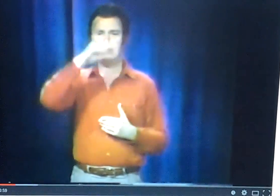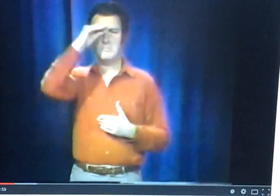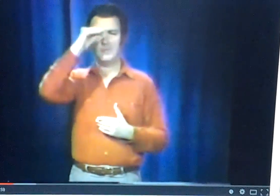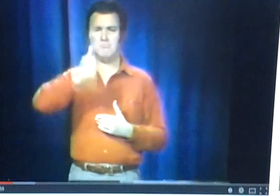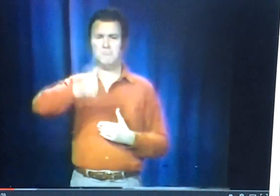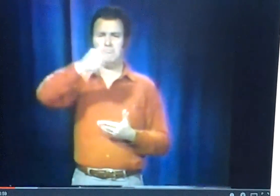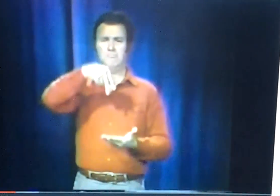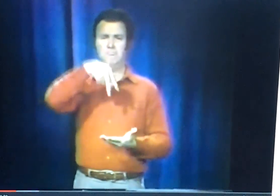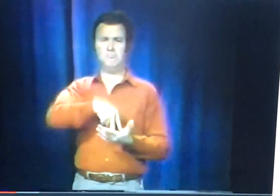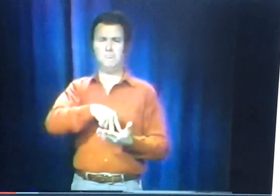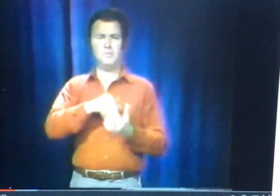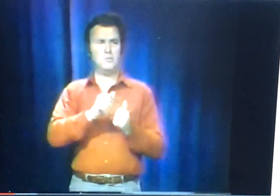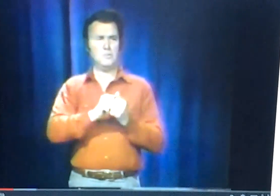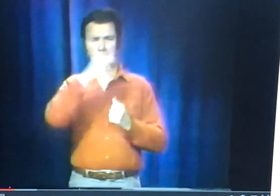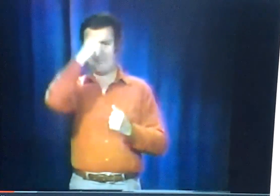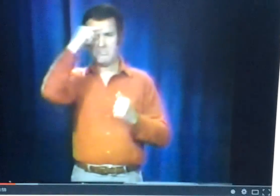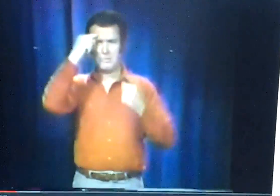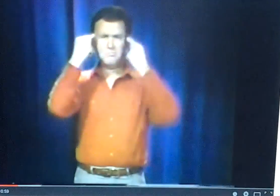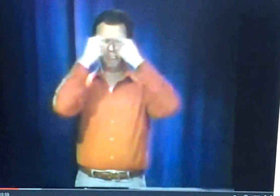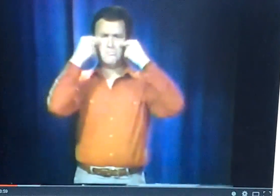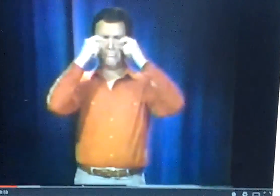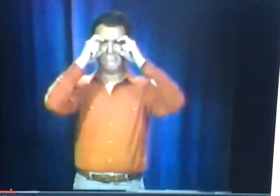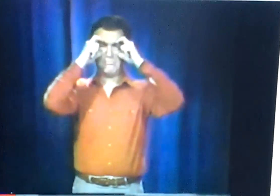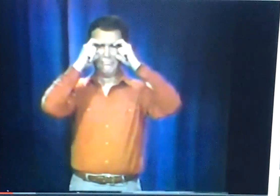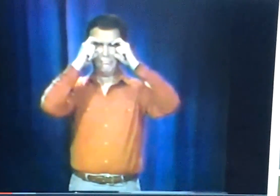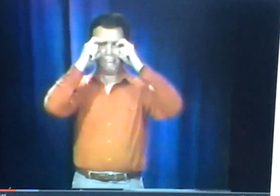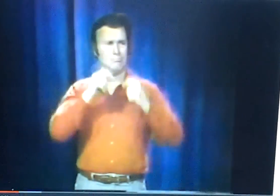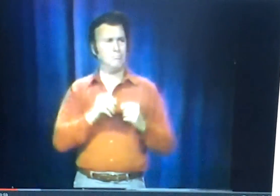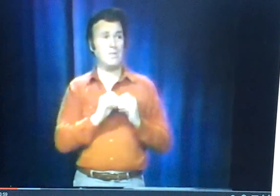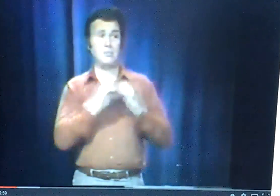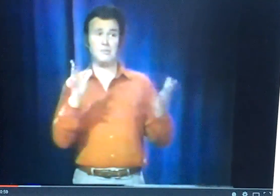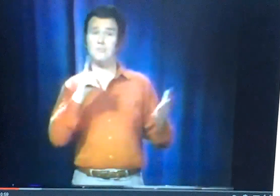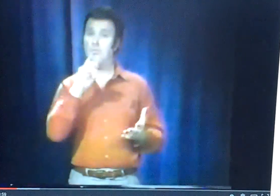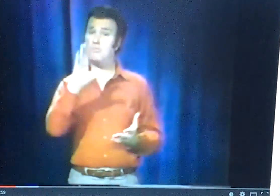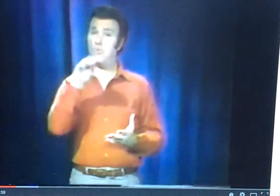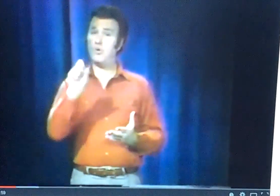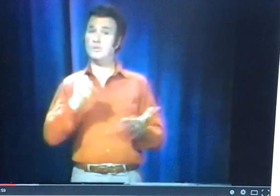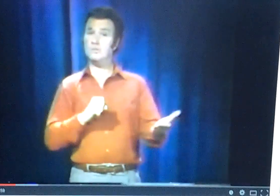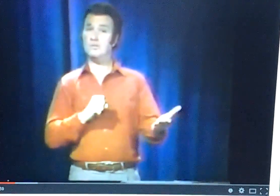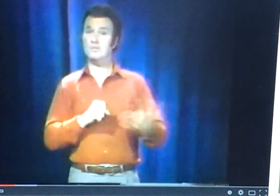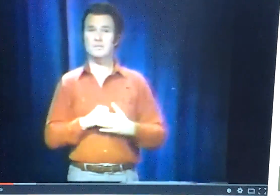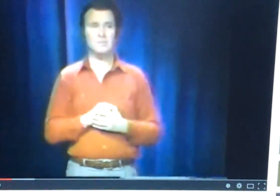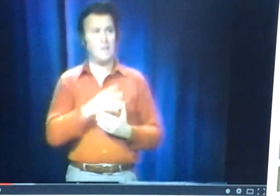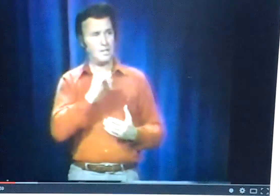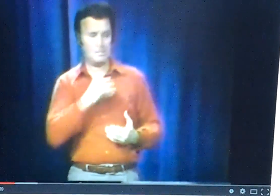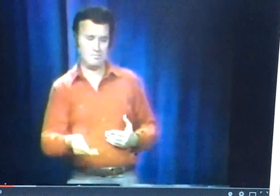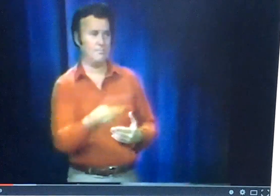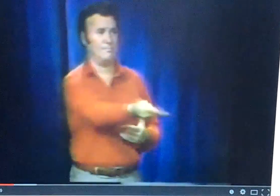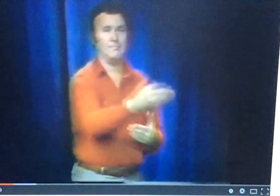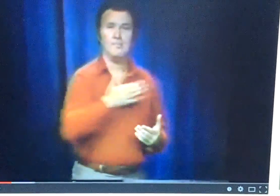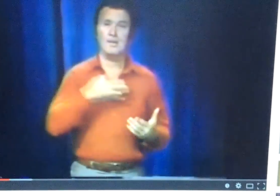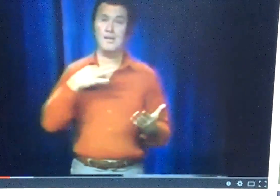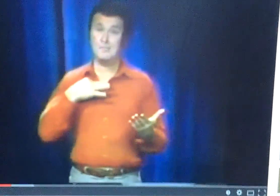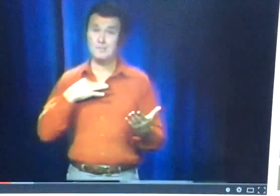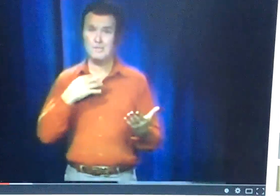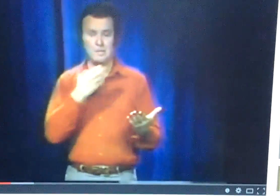office, and he was standing up. He had these black circular glasses on. So I gave him